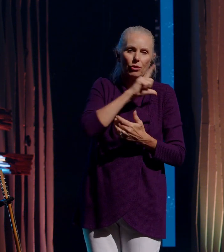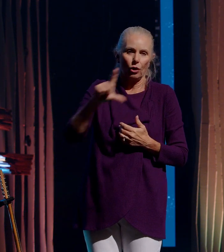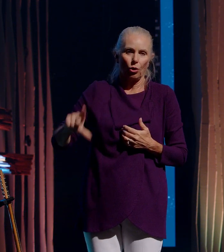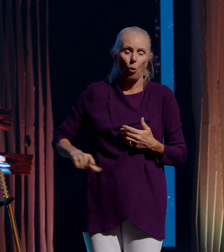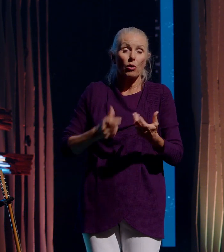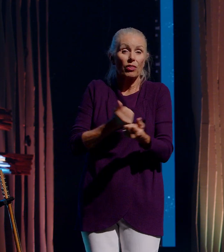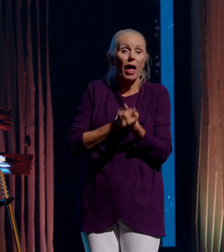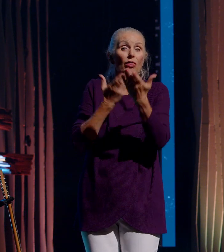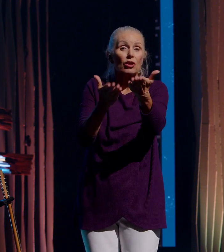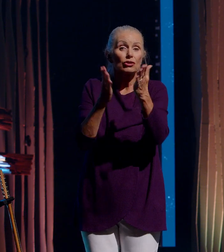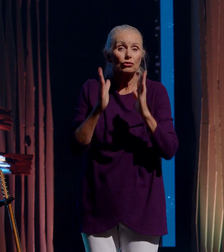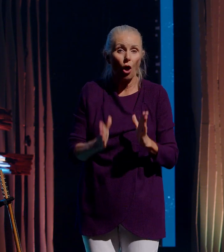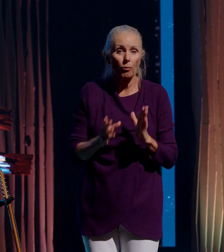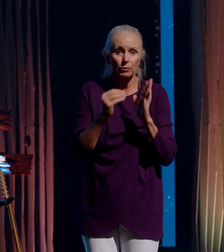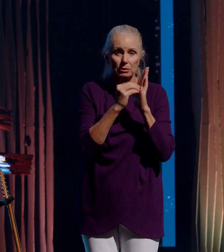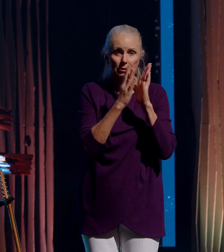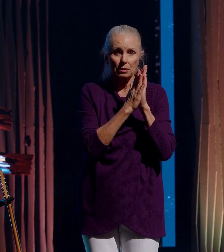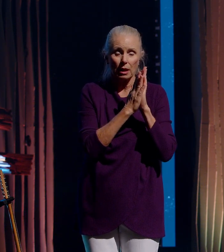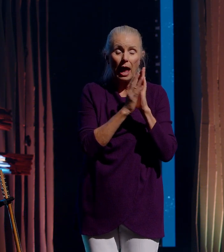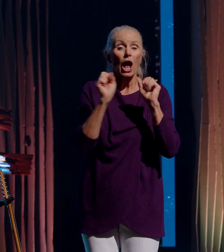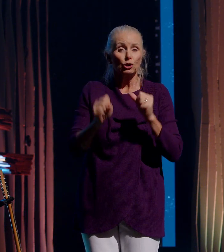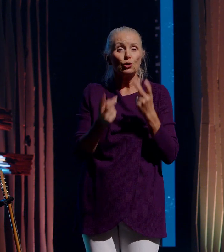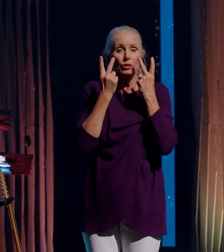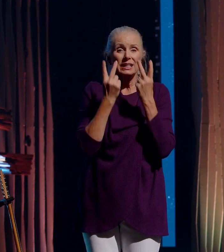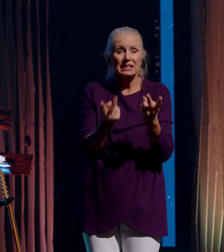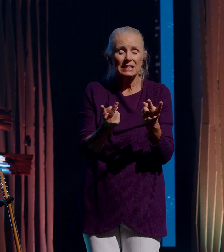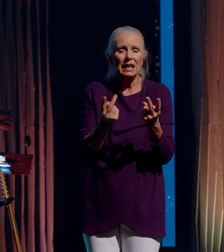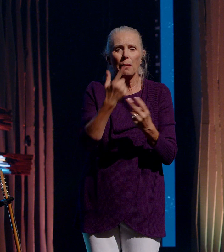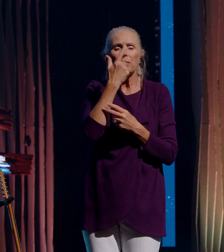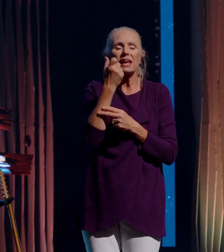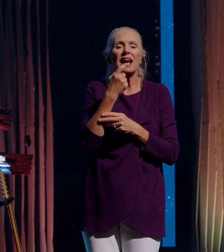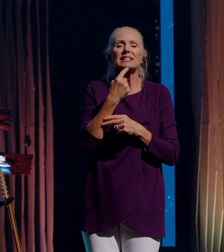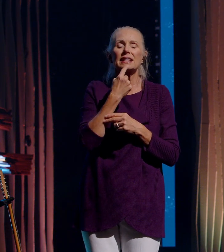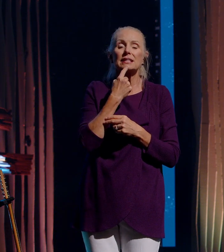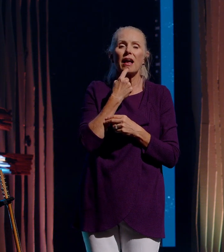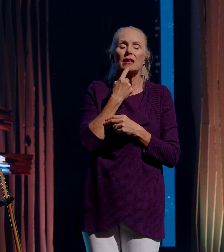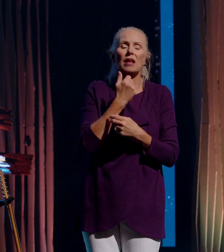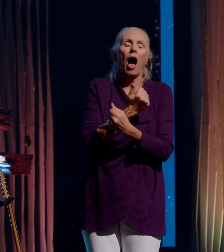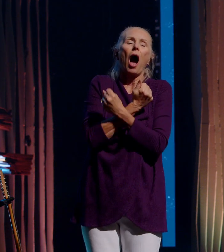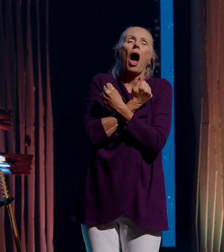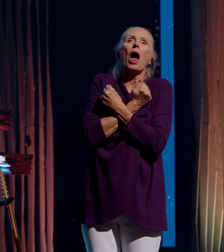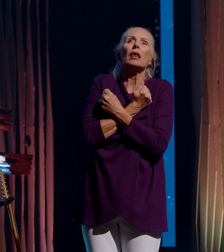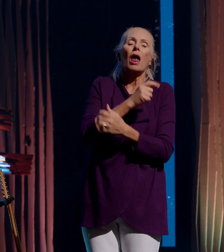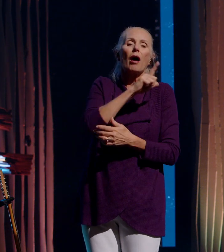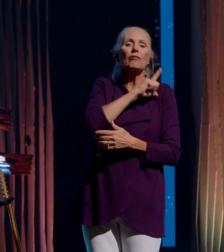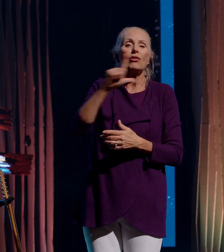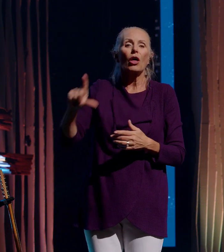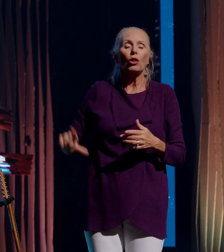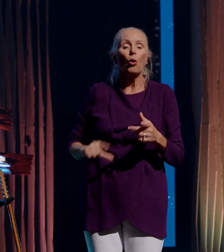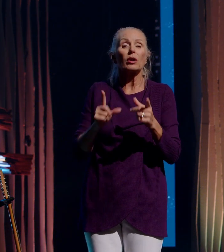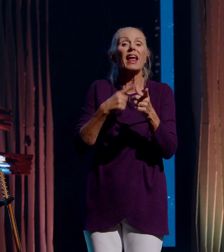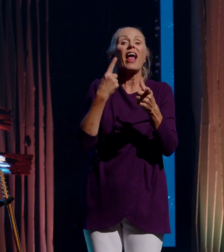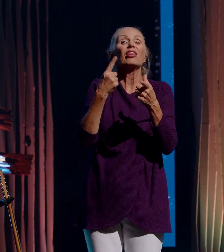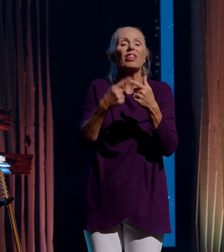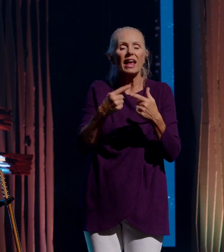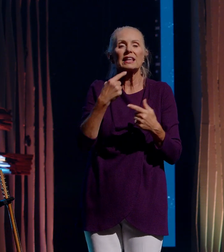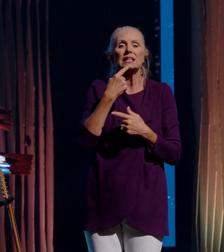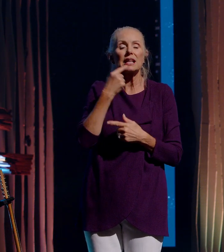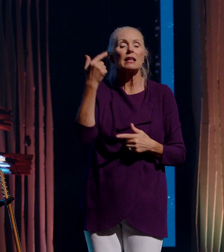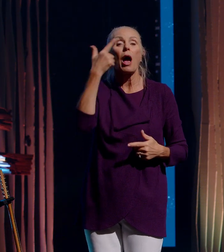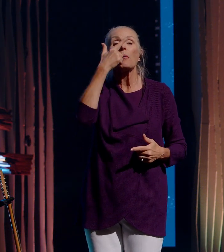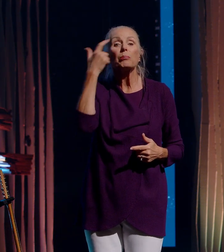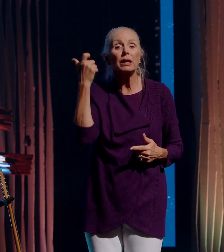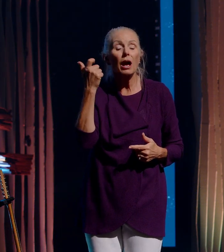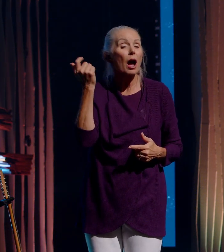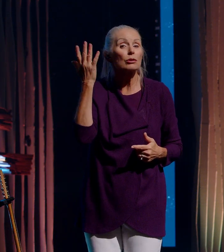psalmist is using. And we can see that because as soon as he says, I love the Lord, he follows it up with a because. Why